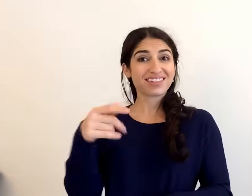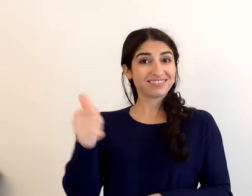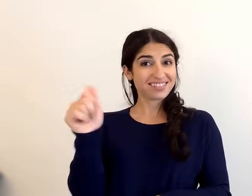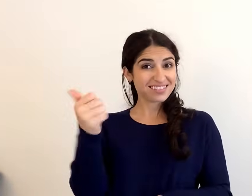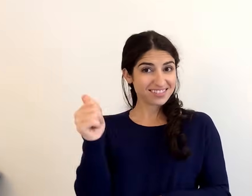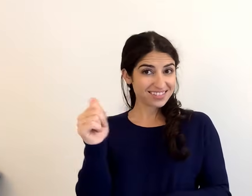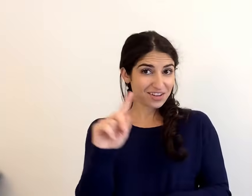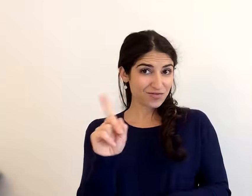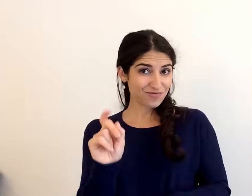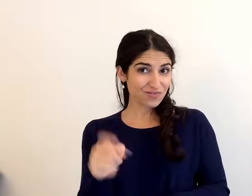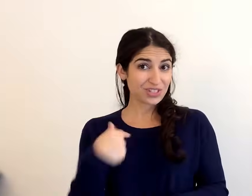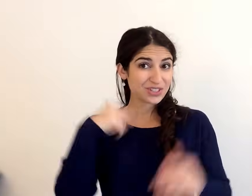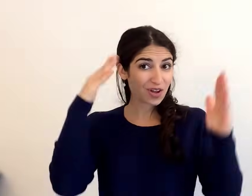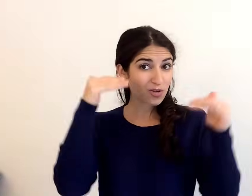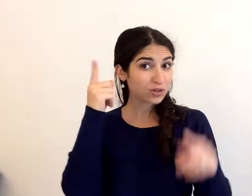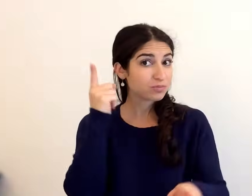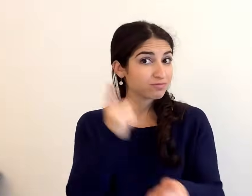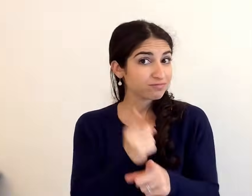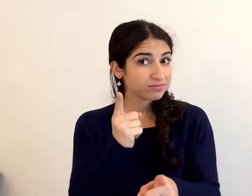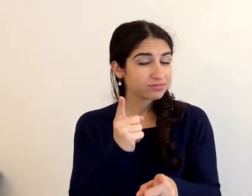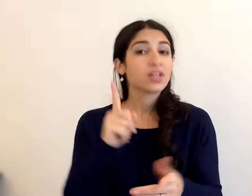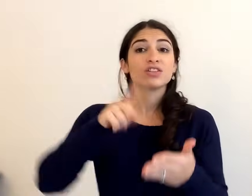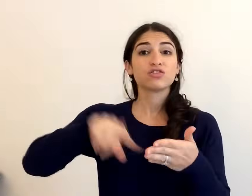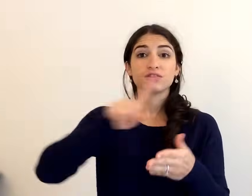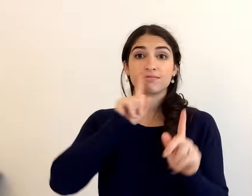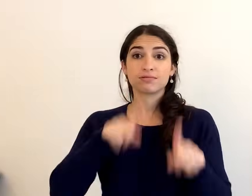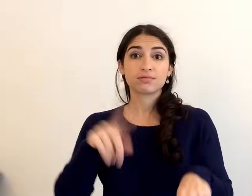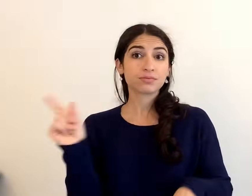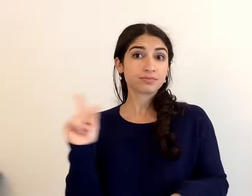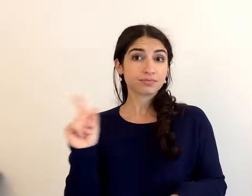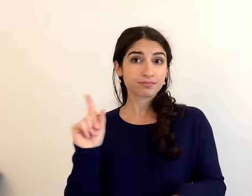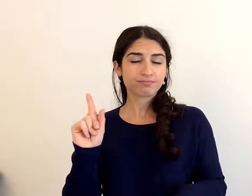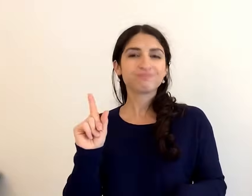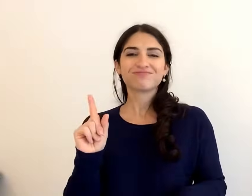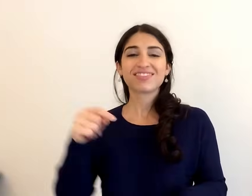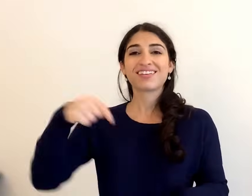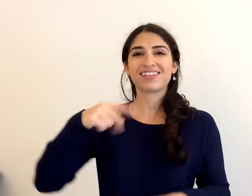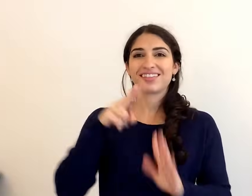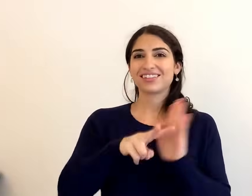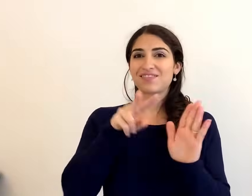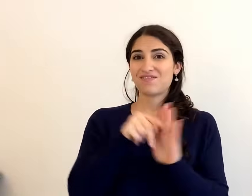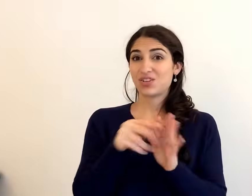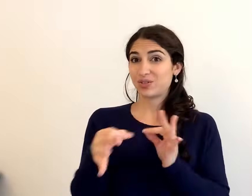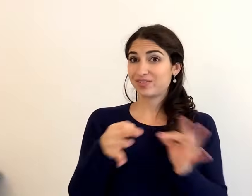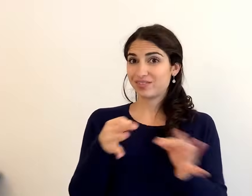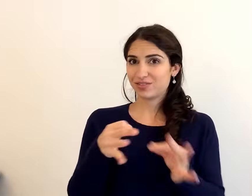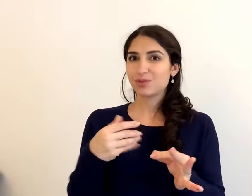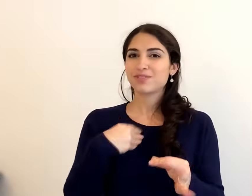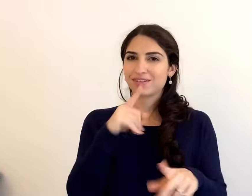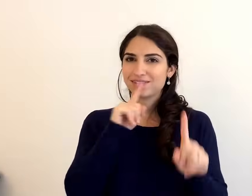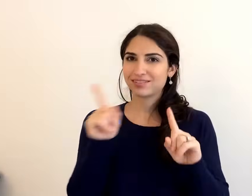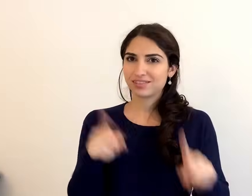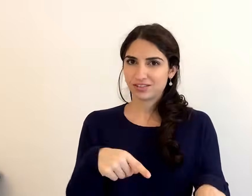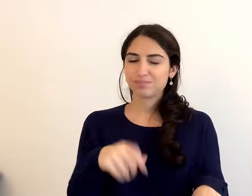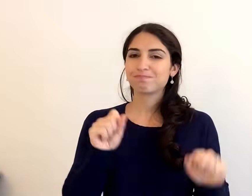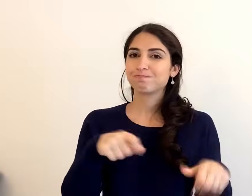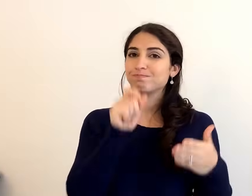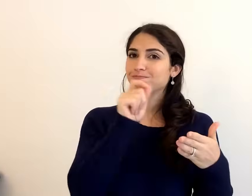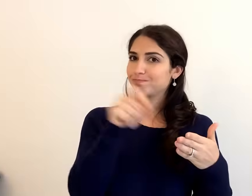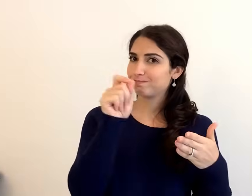Okay, and that's 10 questions, so I hope that you got them right. You can check your answers down in the description of this video.